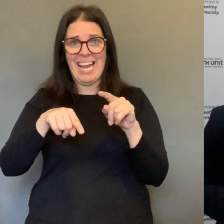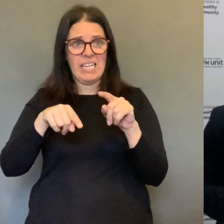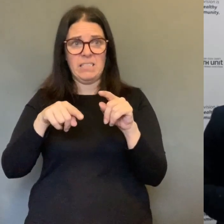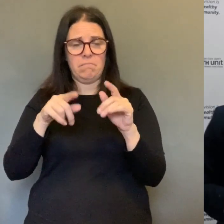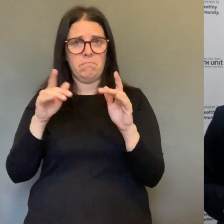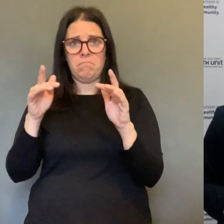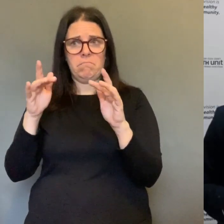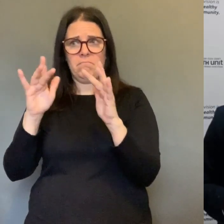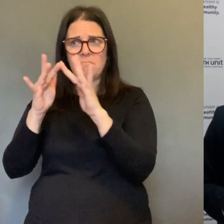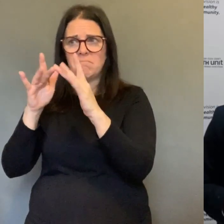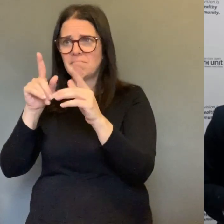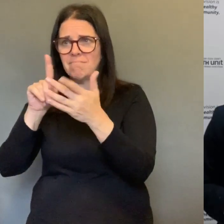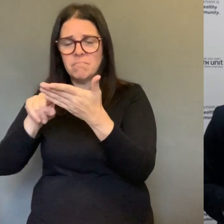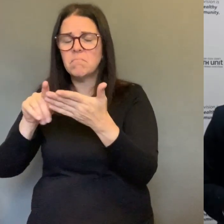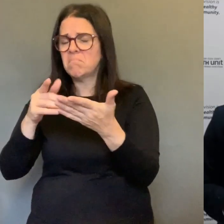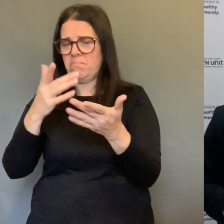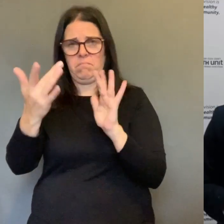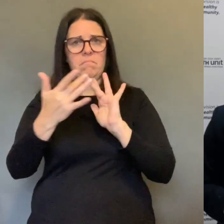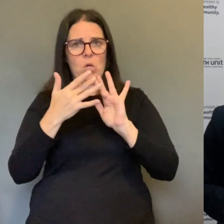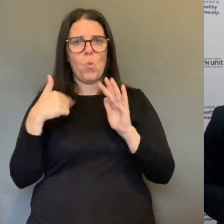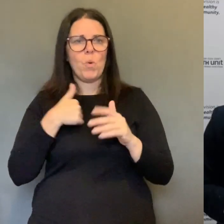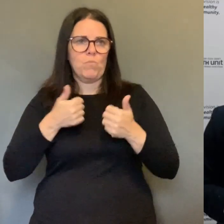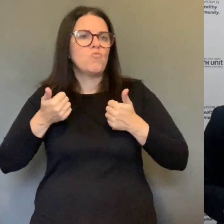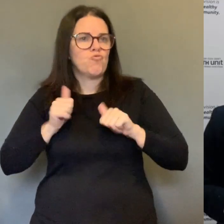Any further questions from Blackburn?